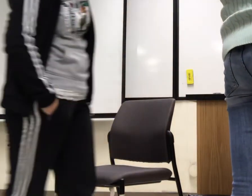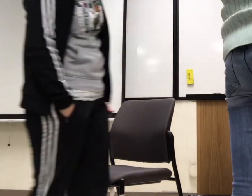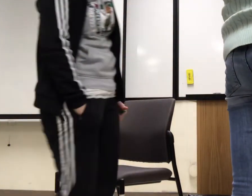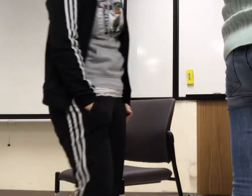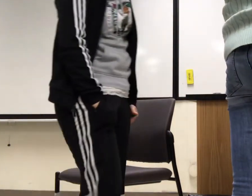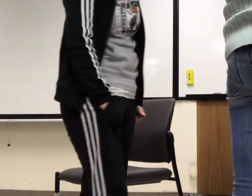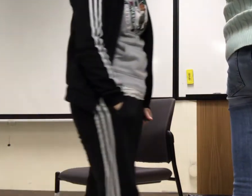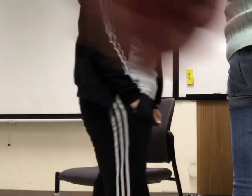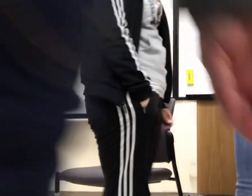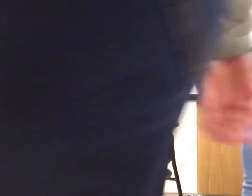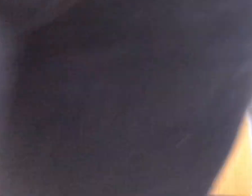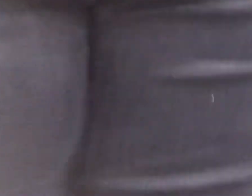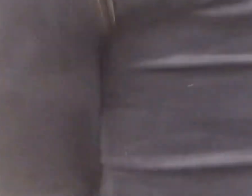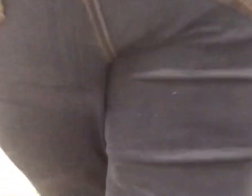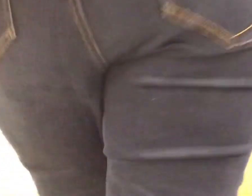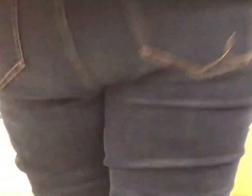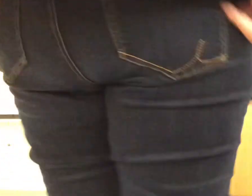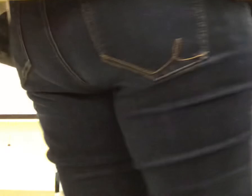book.